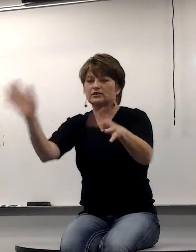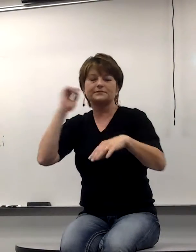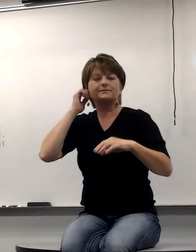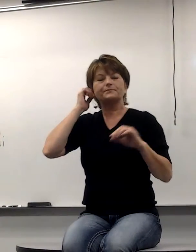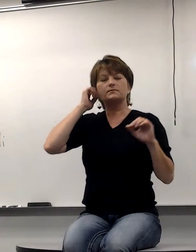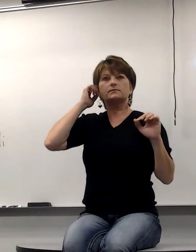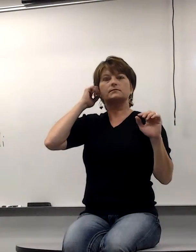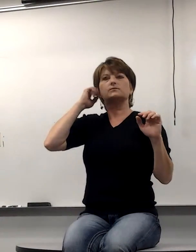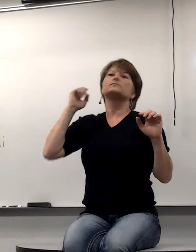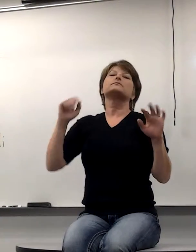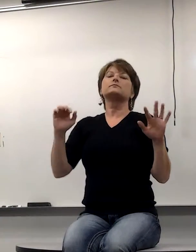One more comment and then I'll finish.